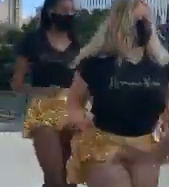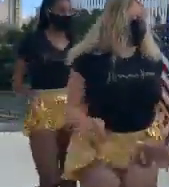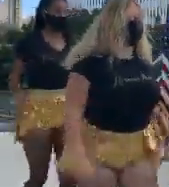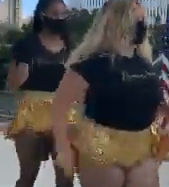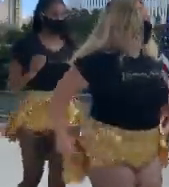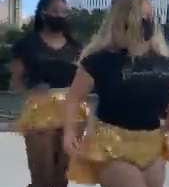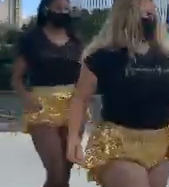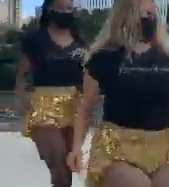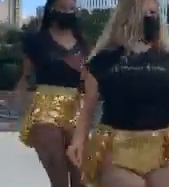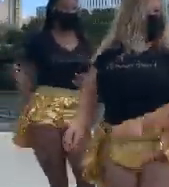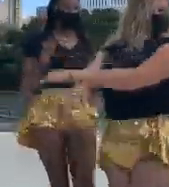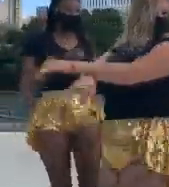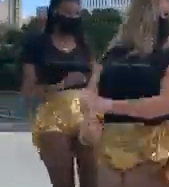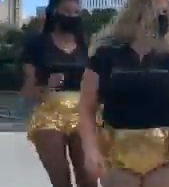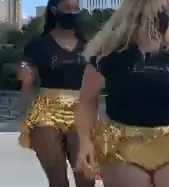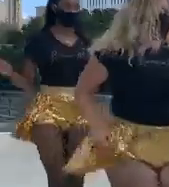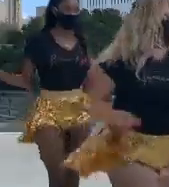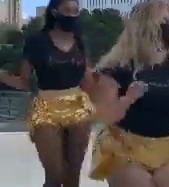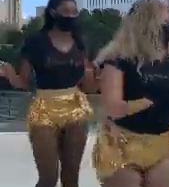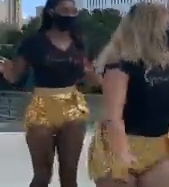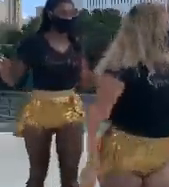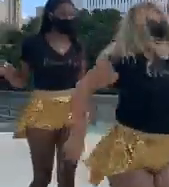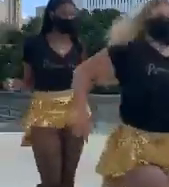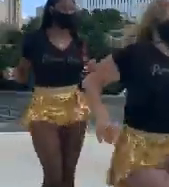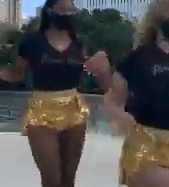sabida. La la la.